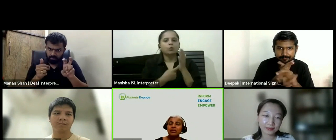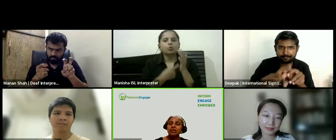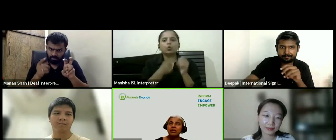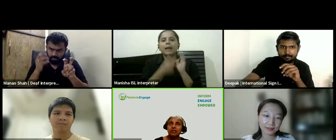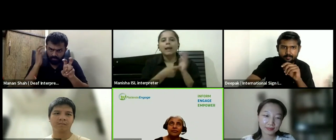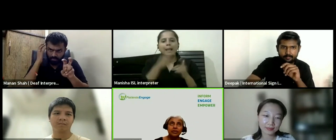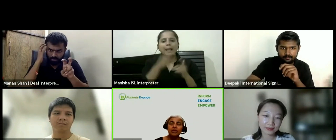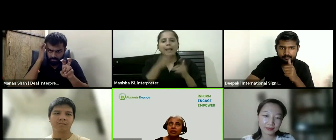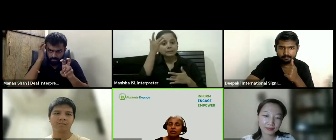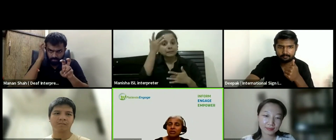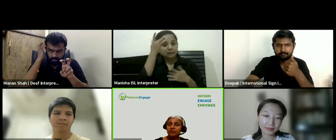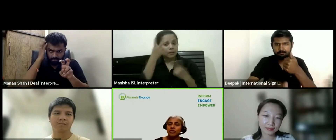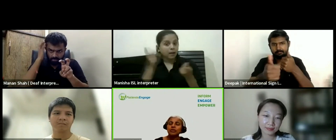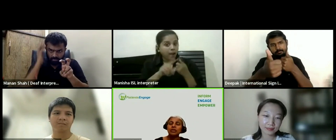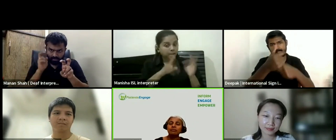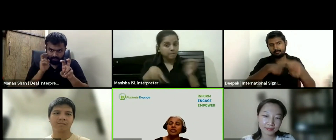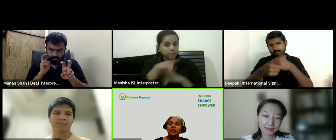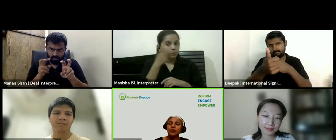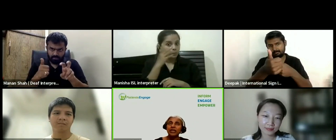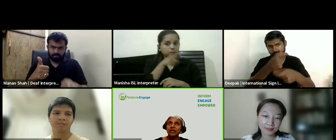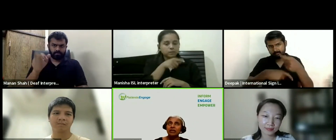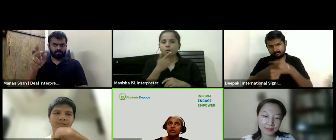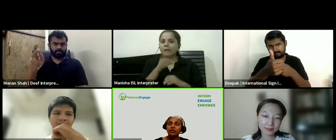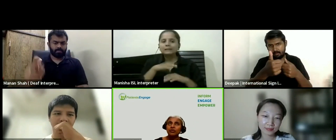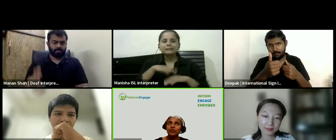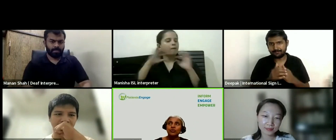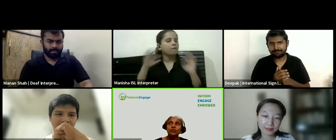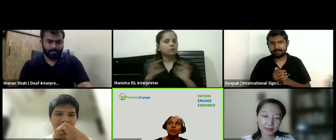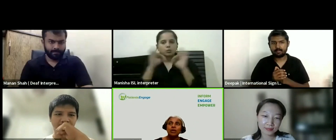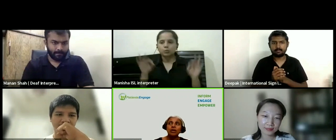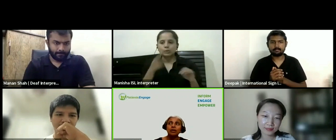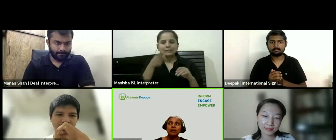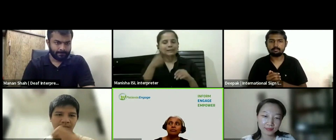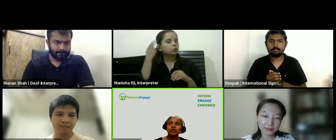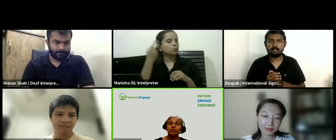that it's definitely not sufficient, and which is why they continue to